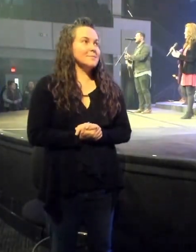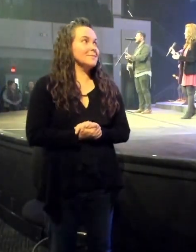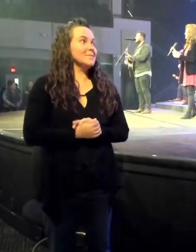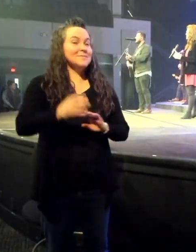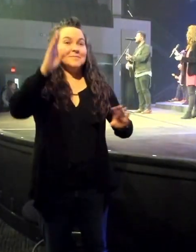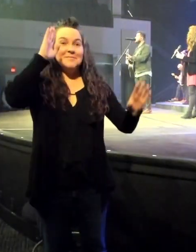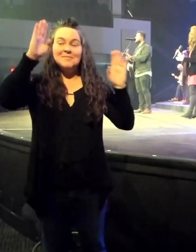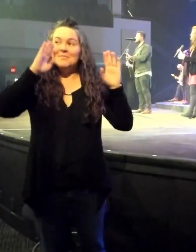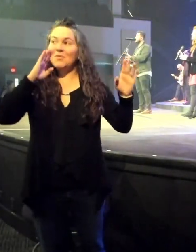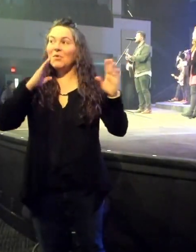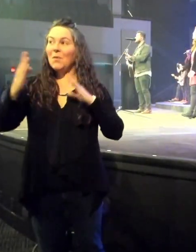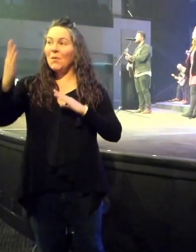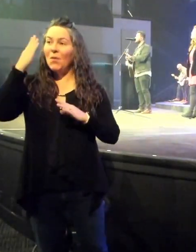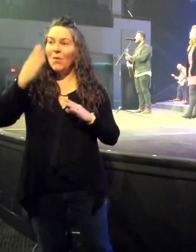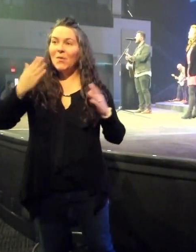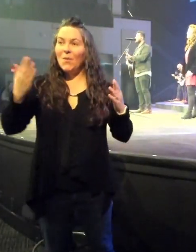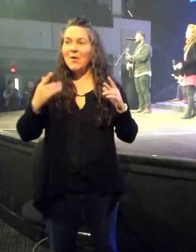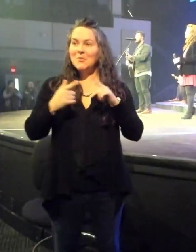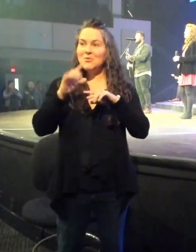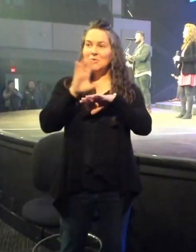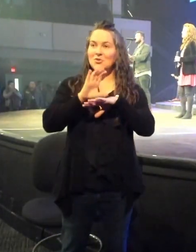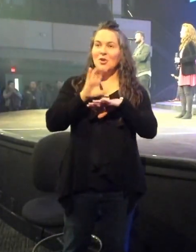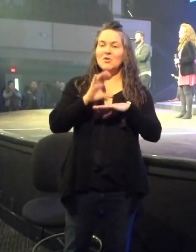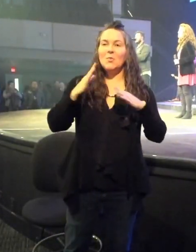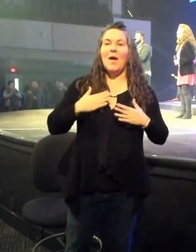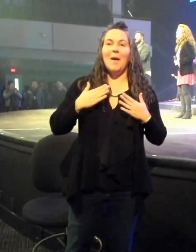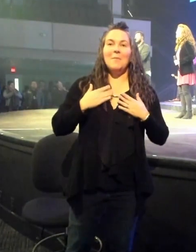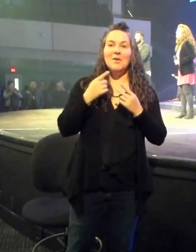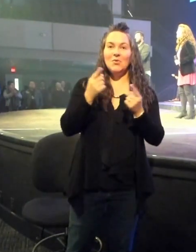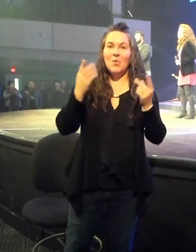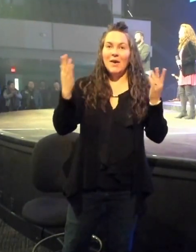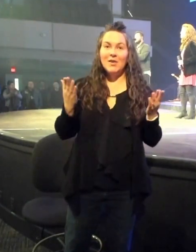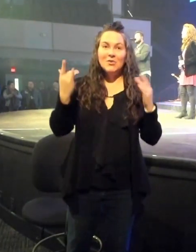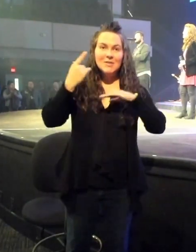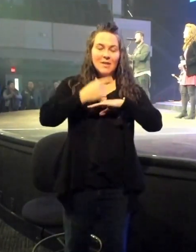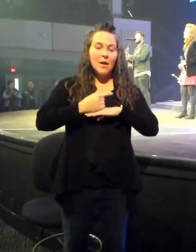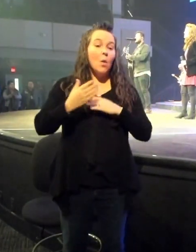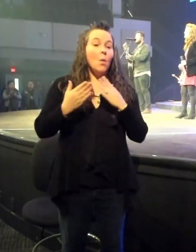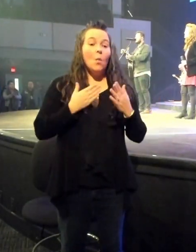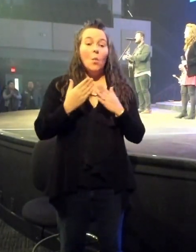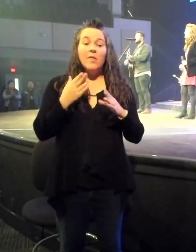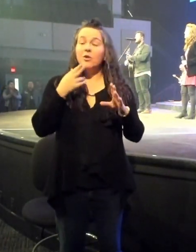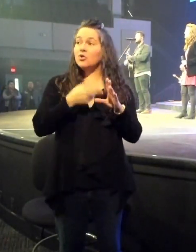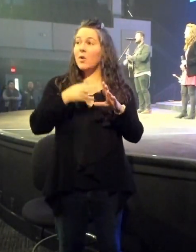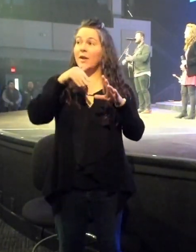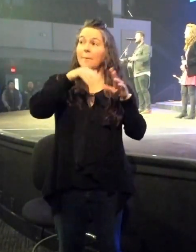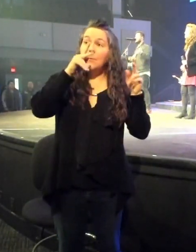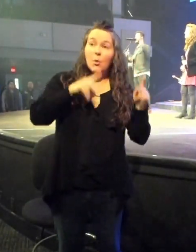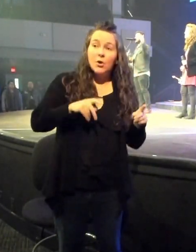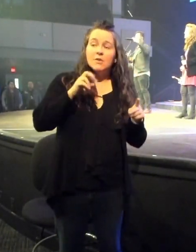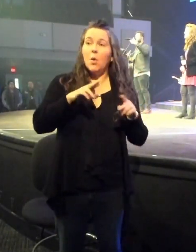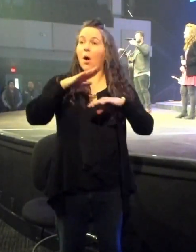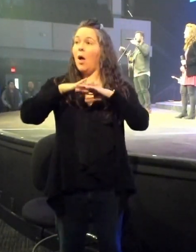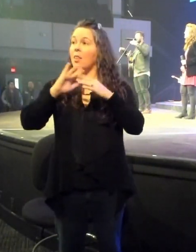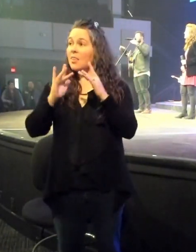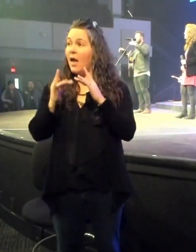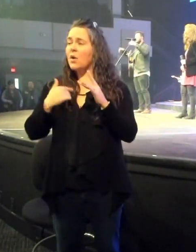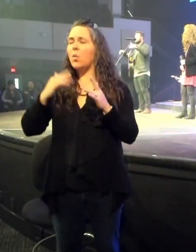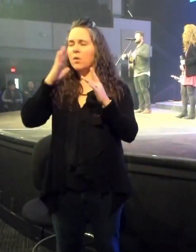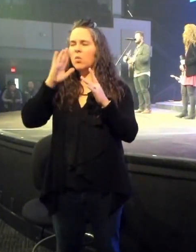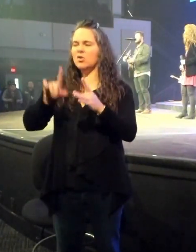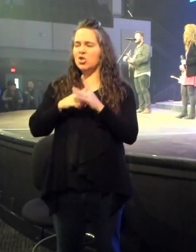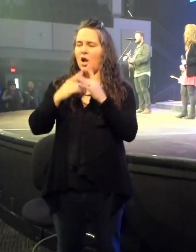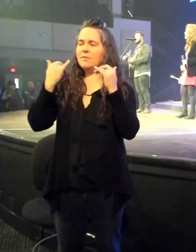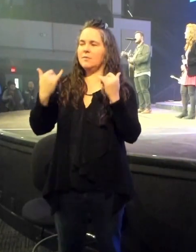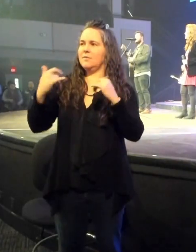Good morning. Welcome to church. We're so glad that you're here with us today. Whether you're joining us in person or whether you're joining us online, we're going to enter into a time of